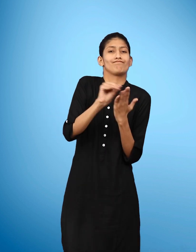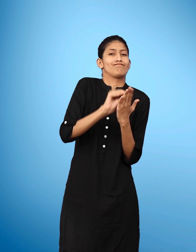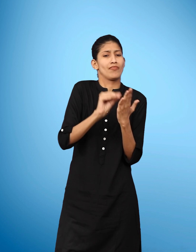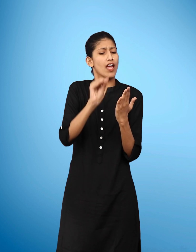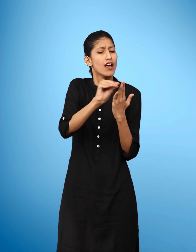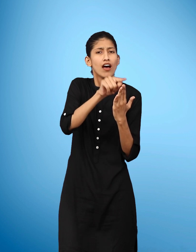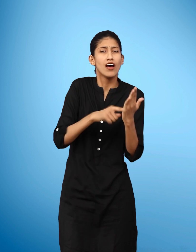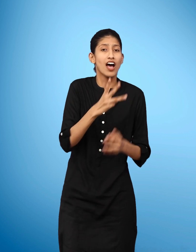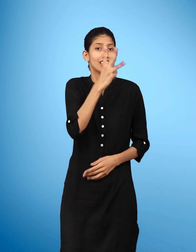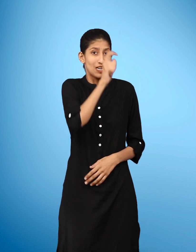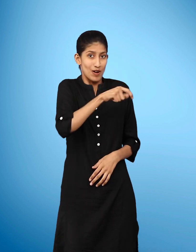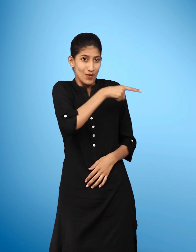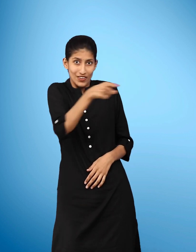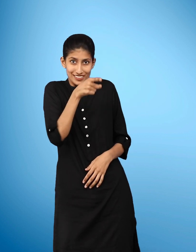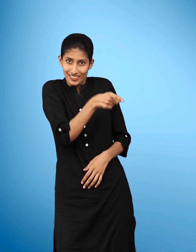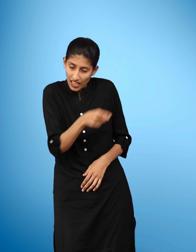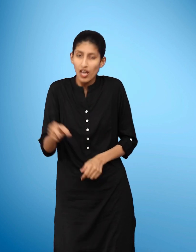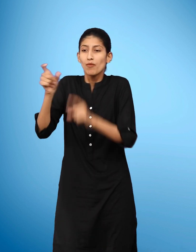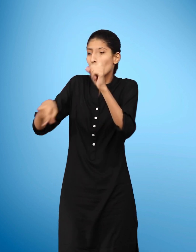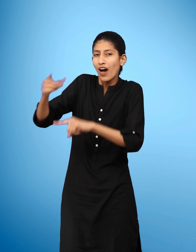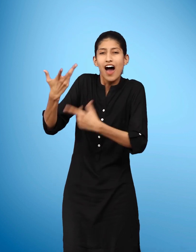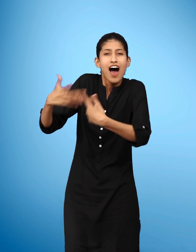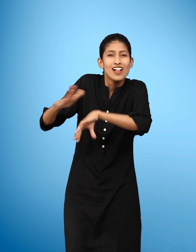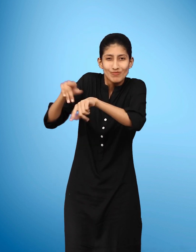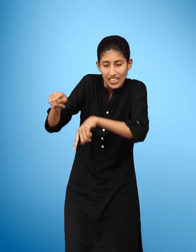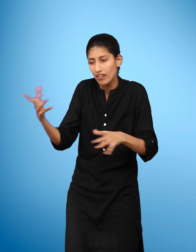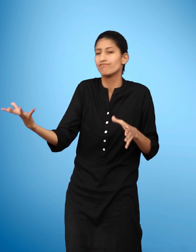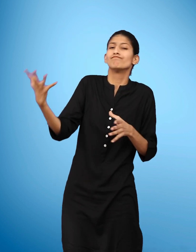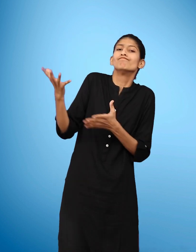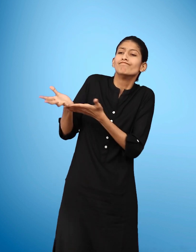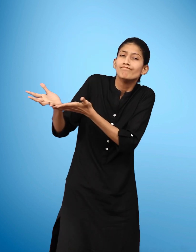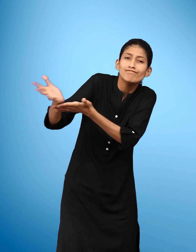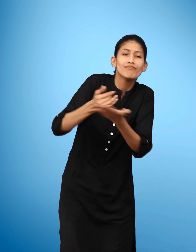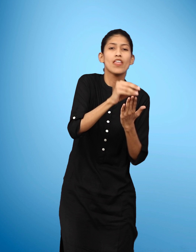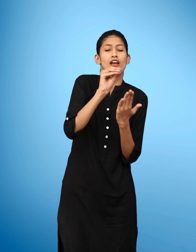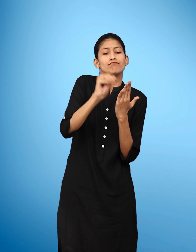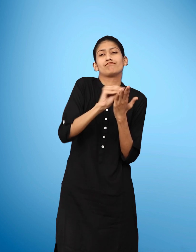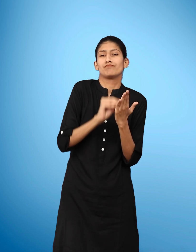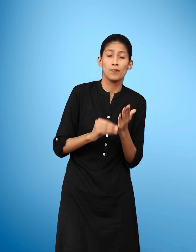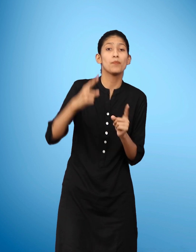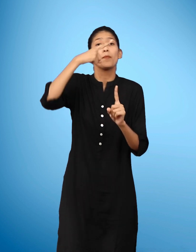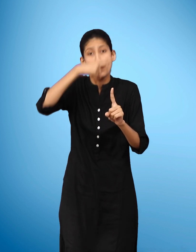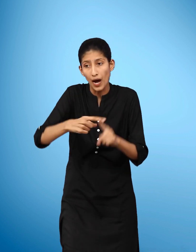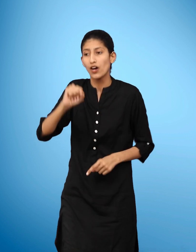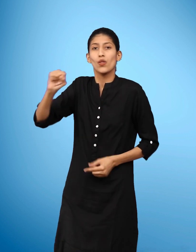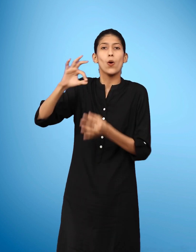They wrote the dangers they encountered on their travels, which often took years, of the countries